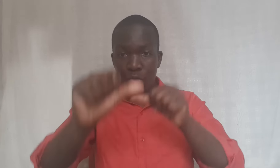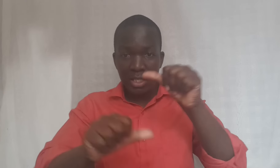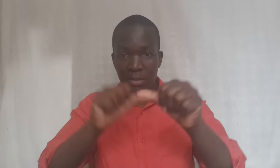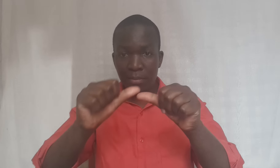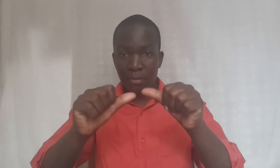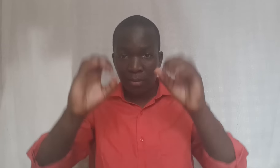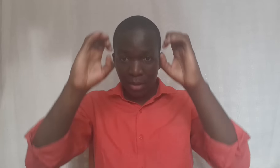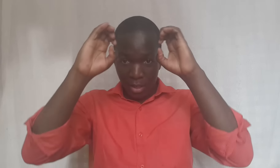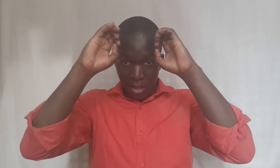about